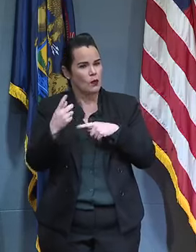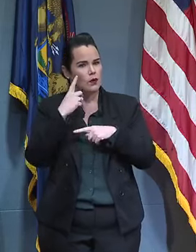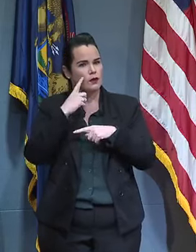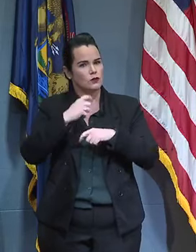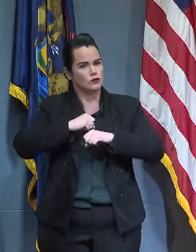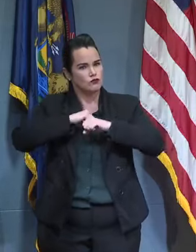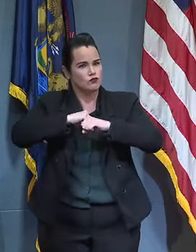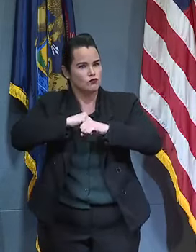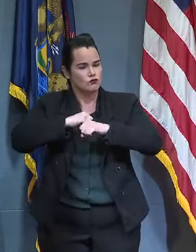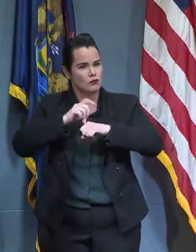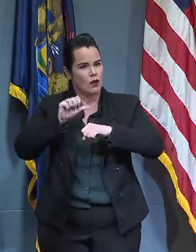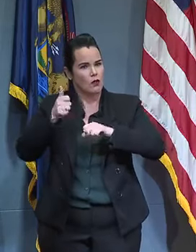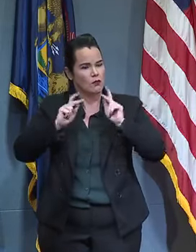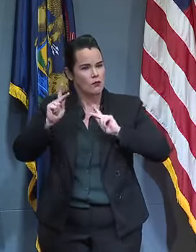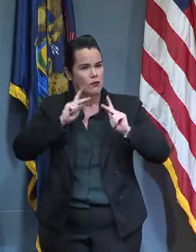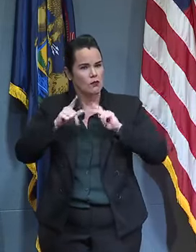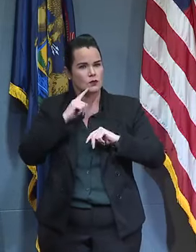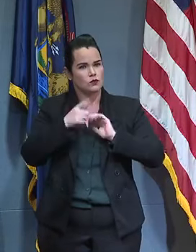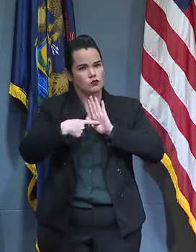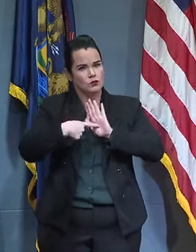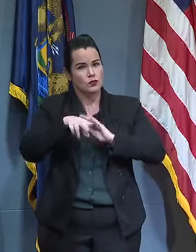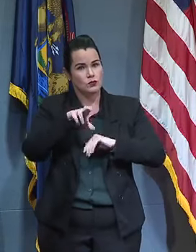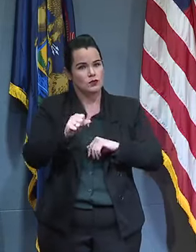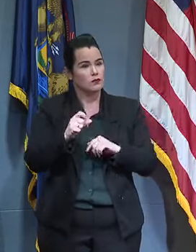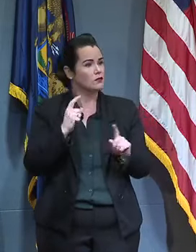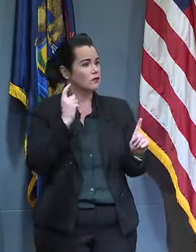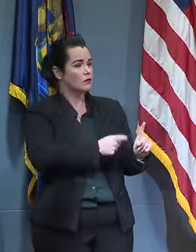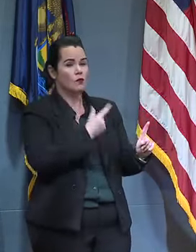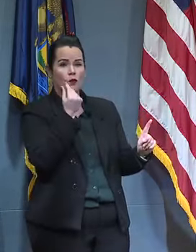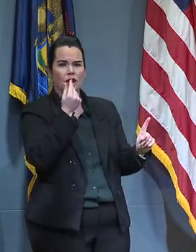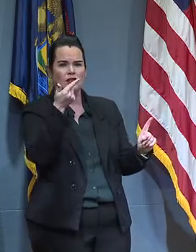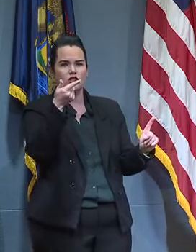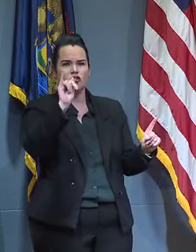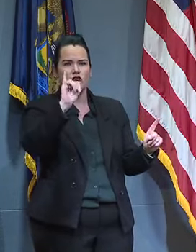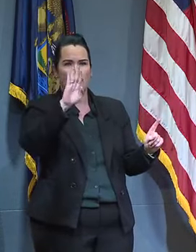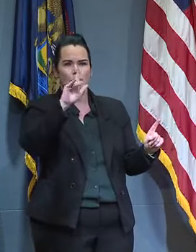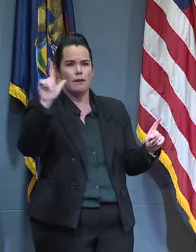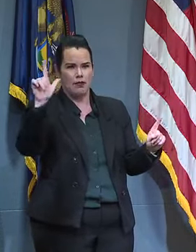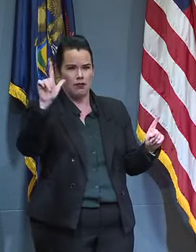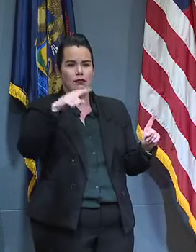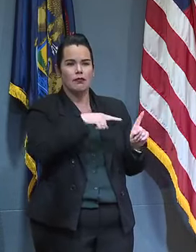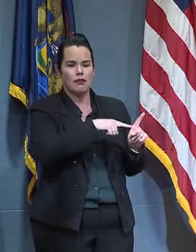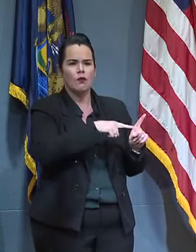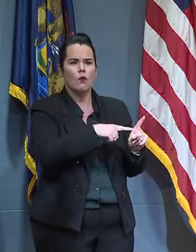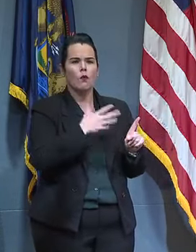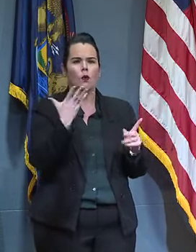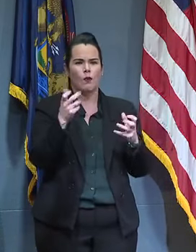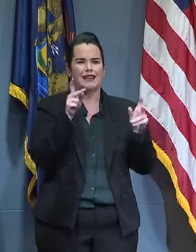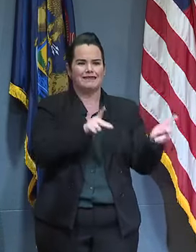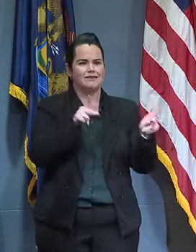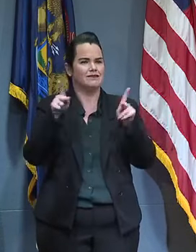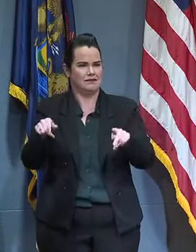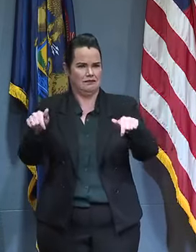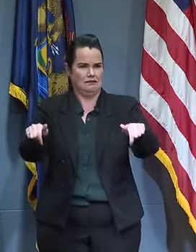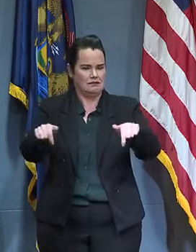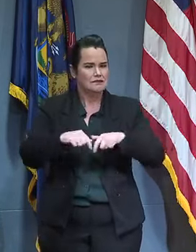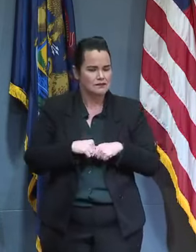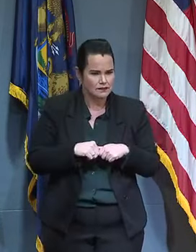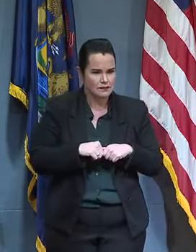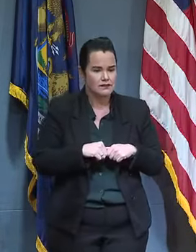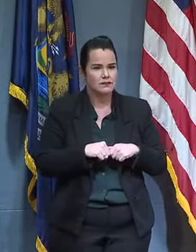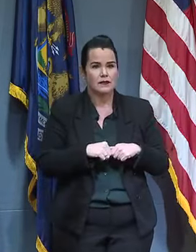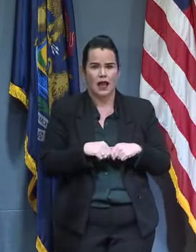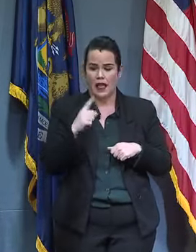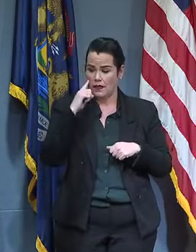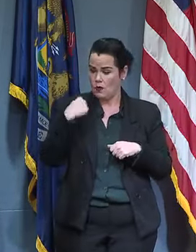the United States, were rewarded with a GI Bill. And we wanted to do something similar, so we created this. As far as we know, we're the